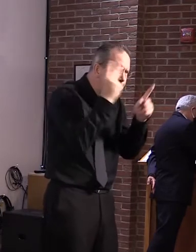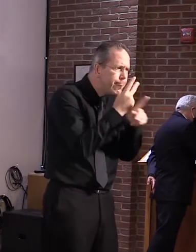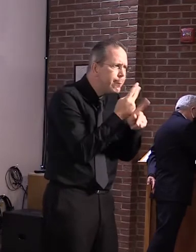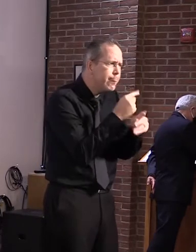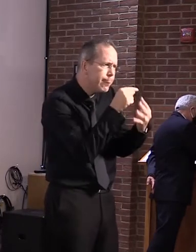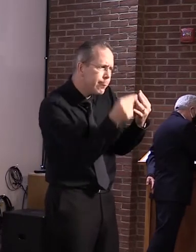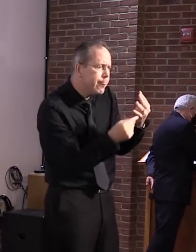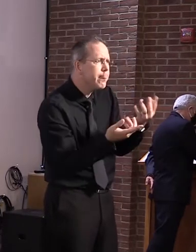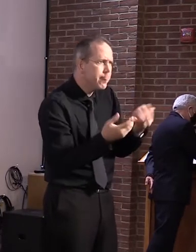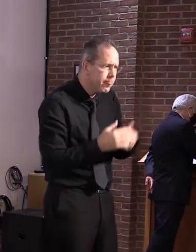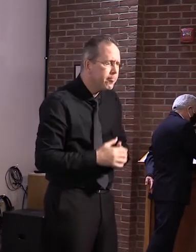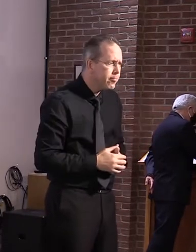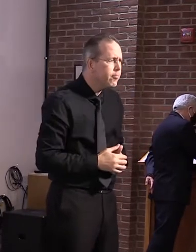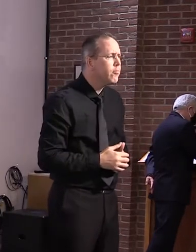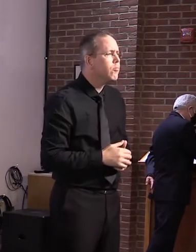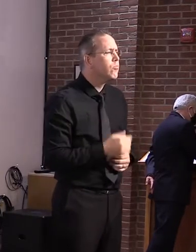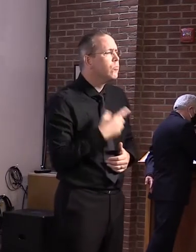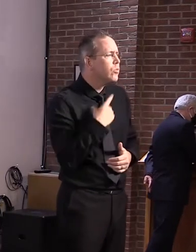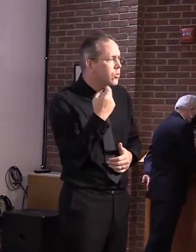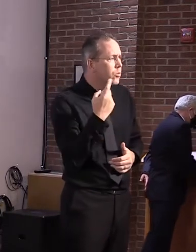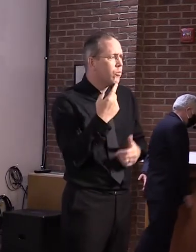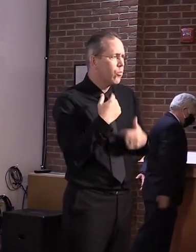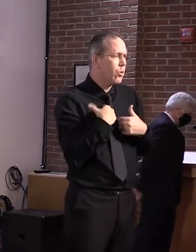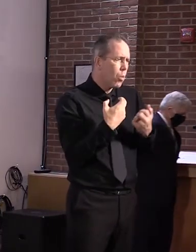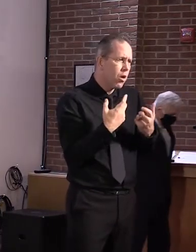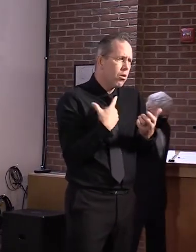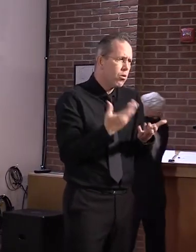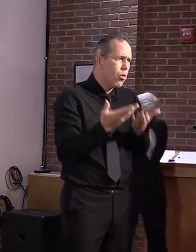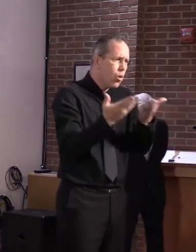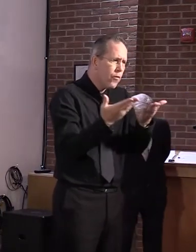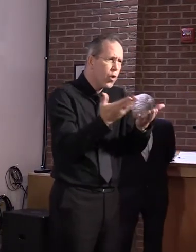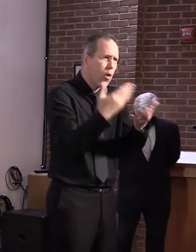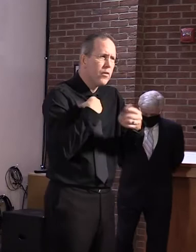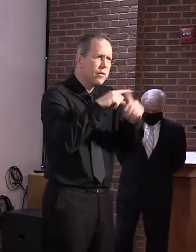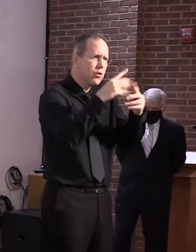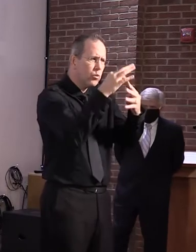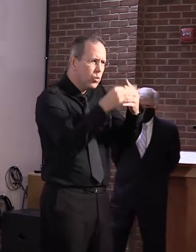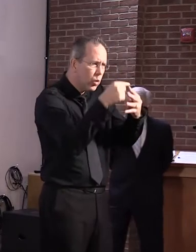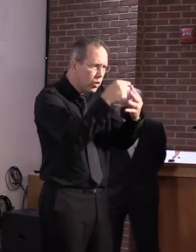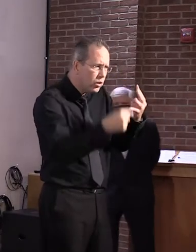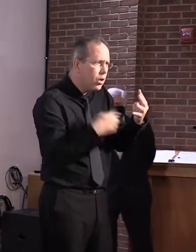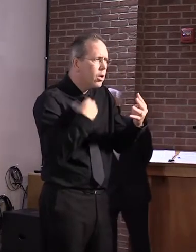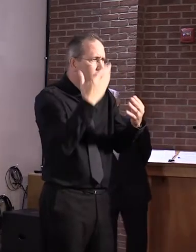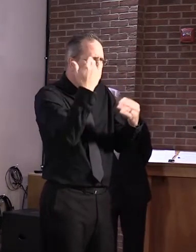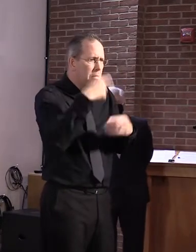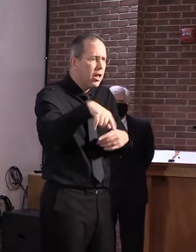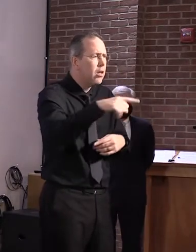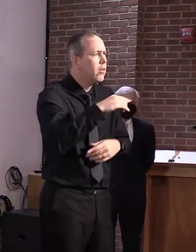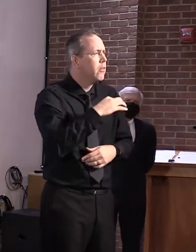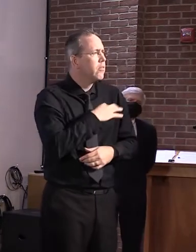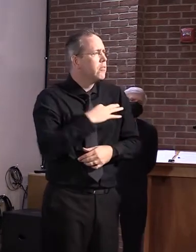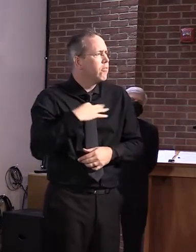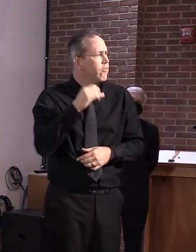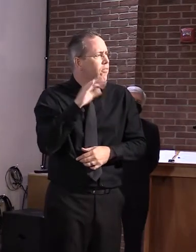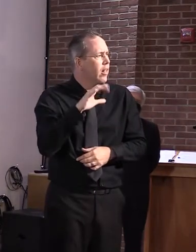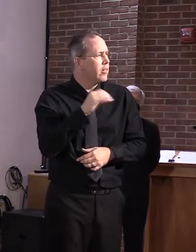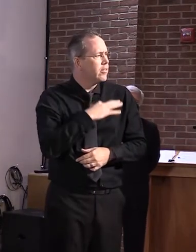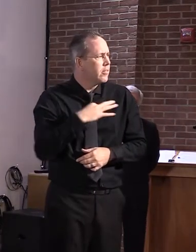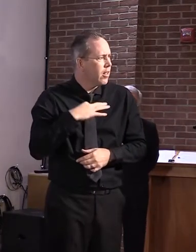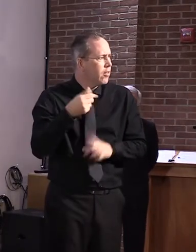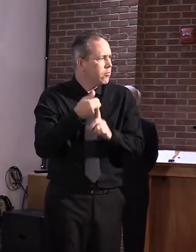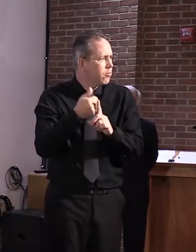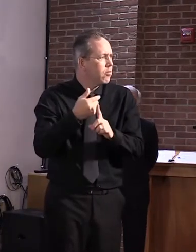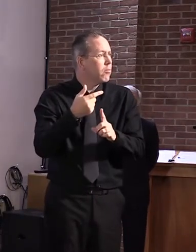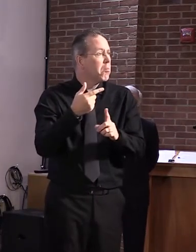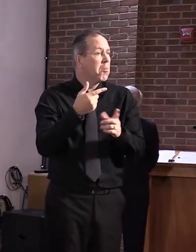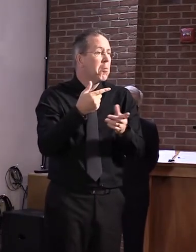be bought out, if that's where your question's coming from. We're hoping that between the stay-at-home option